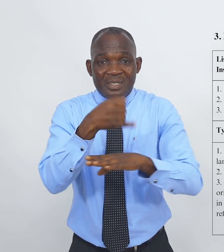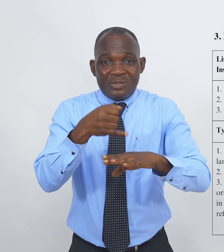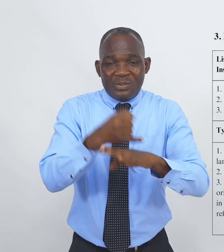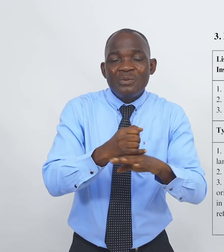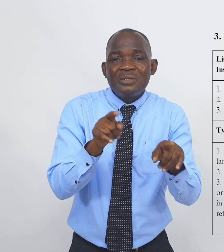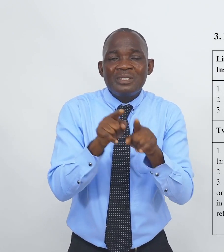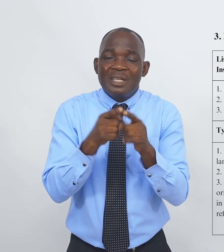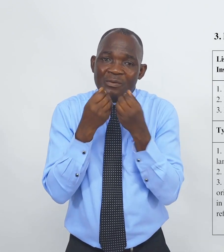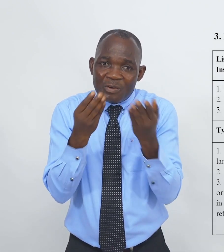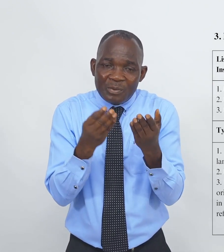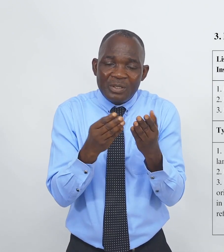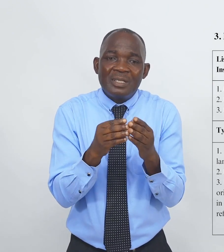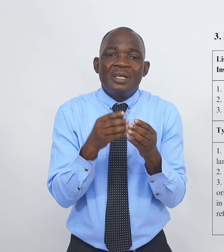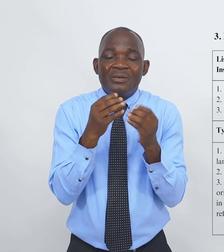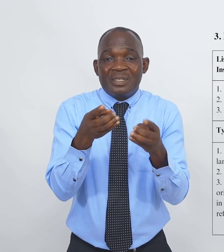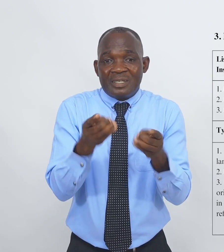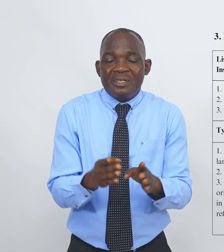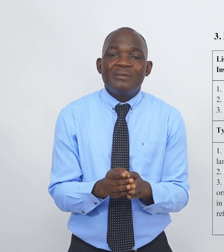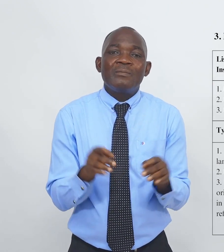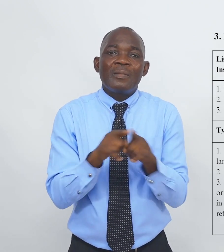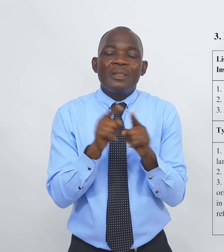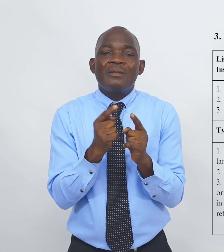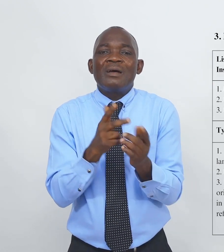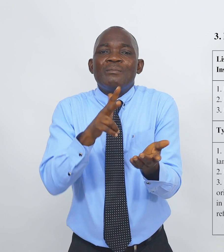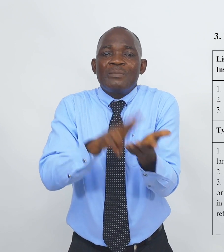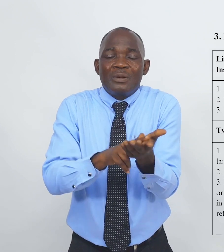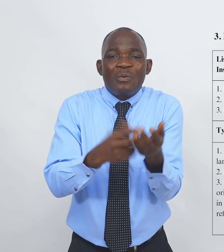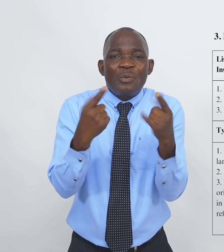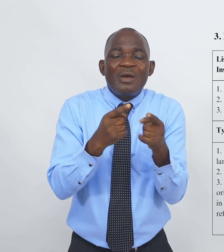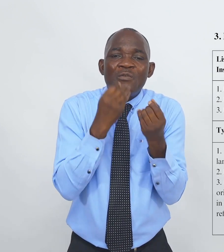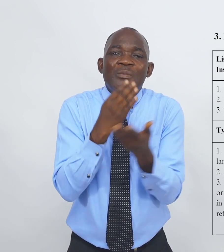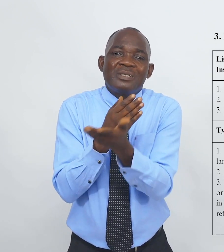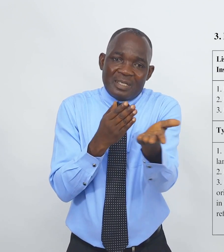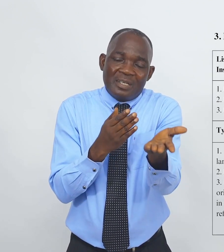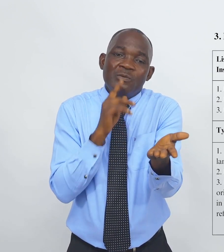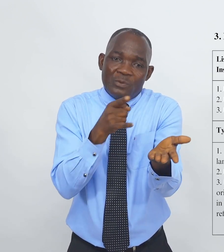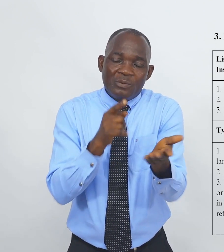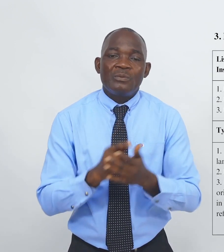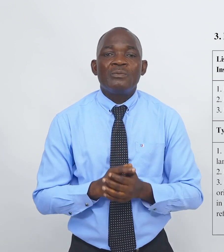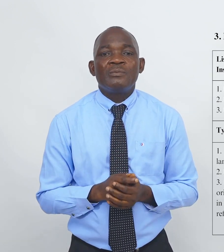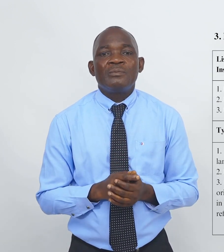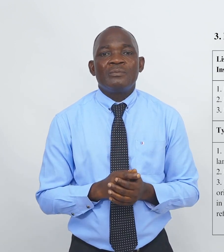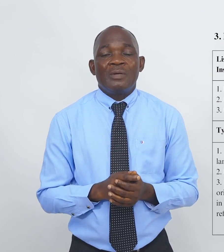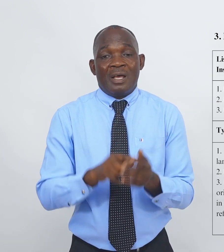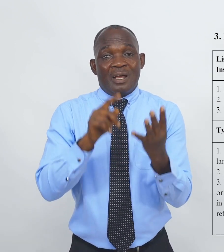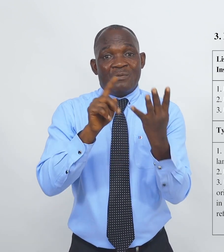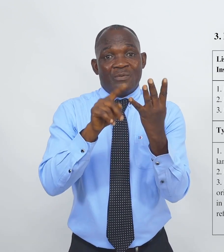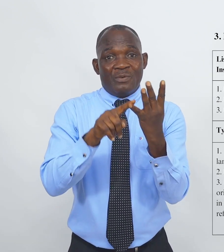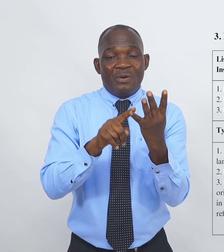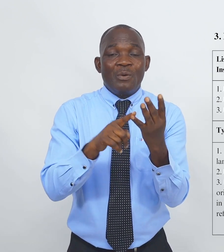institution and the Information Generating Directorate to confirm the availability of the information requested. 4. Where